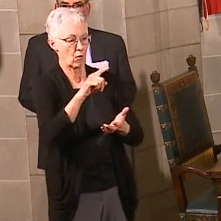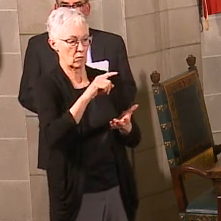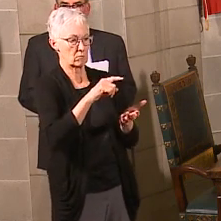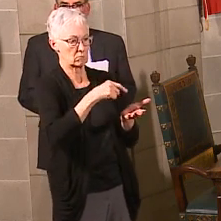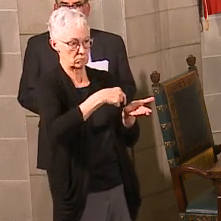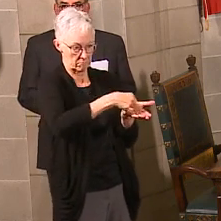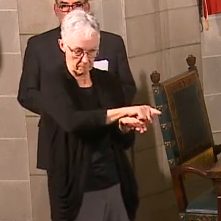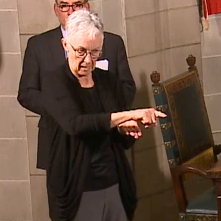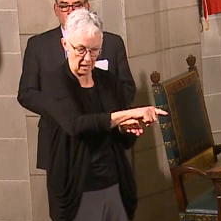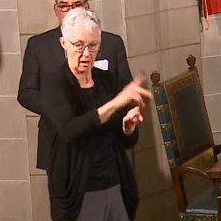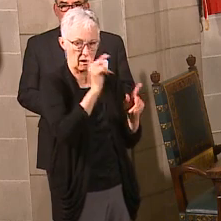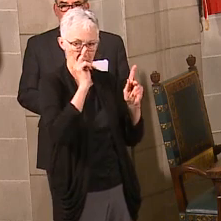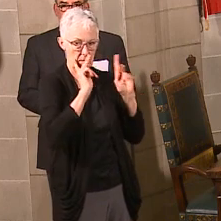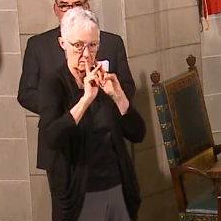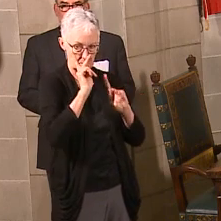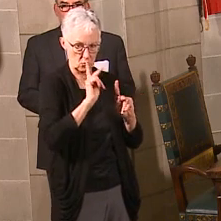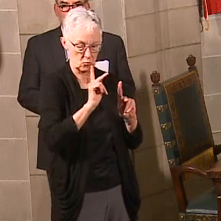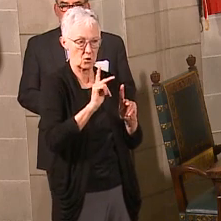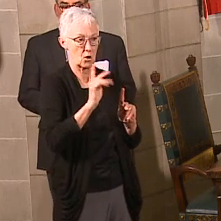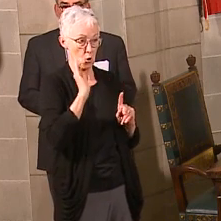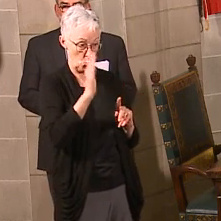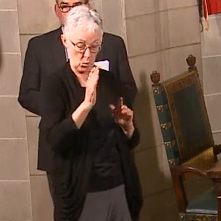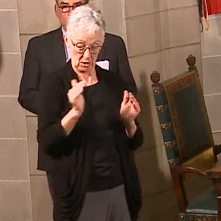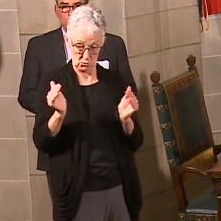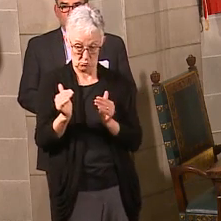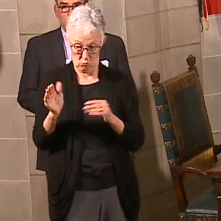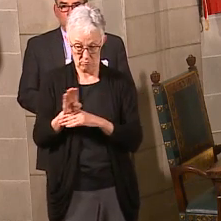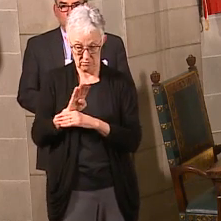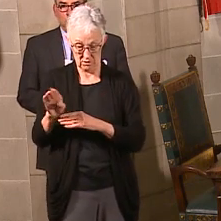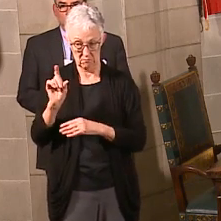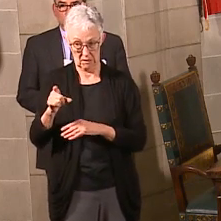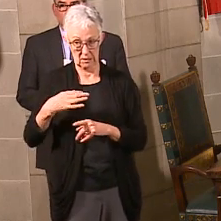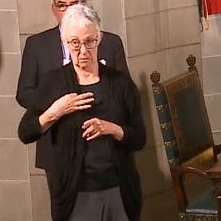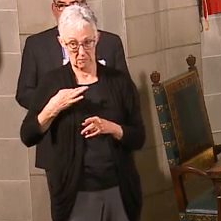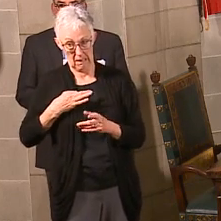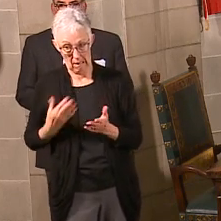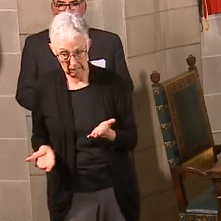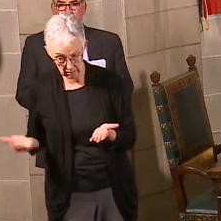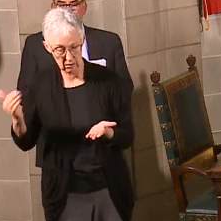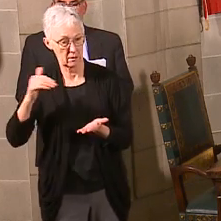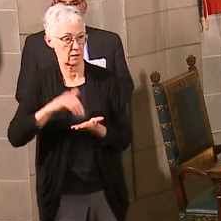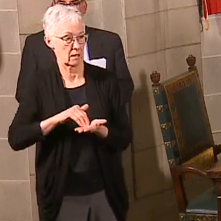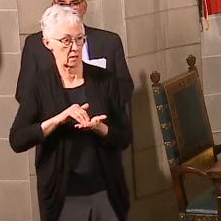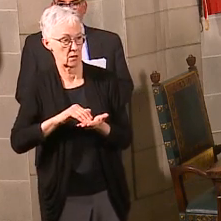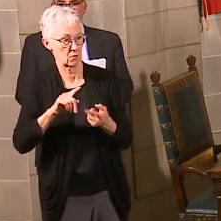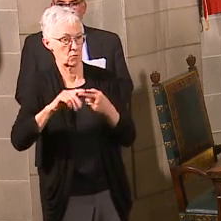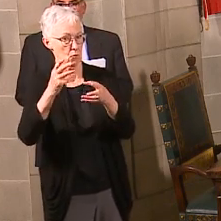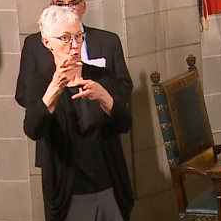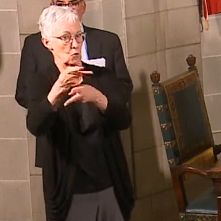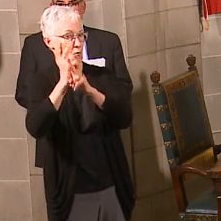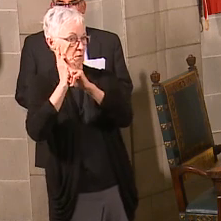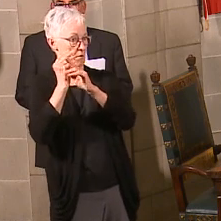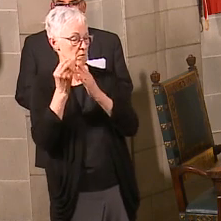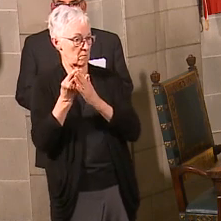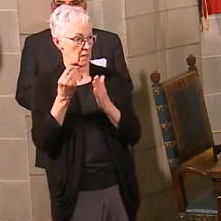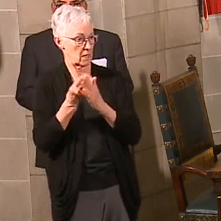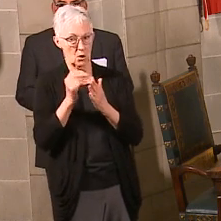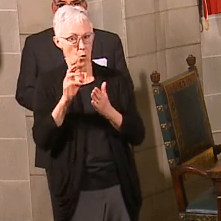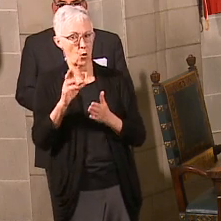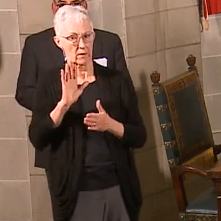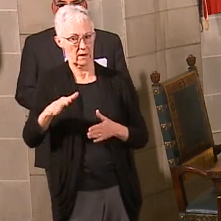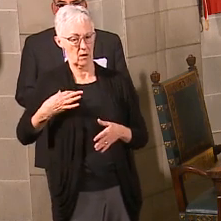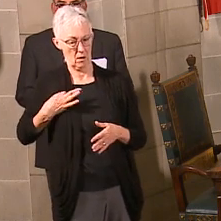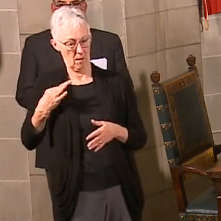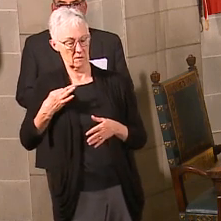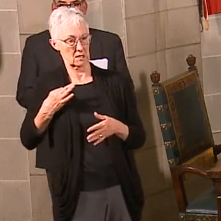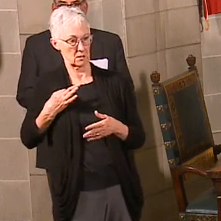has exhausted the money there? Would small businesses need to reapply and to be able to get that money, or would their application stand? I don't